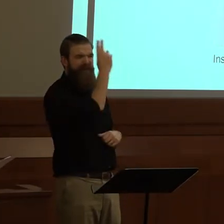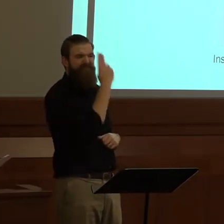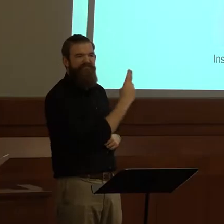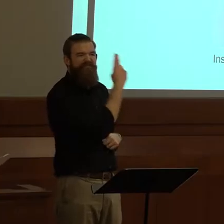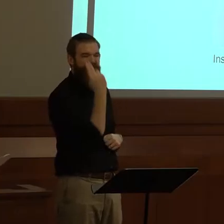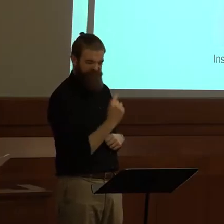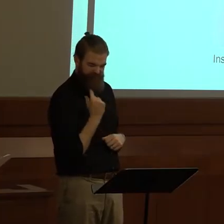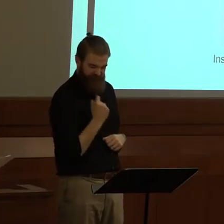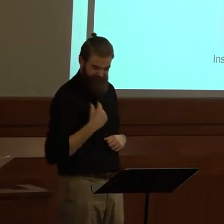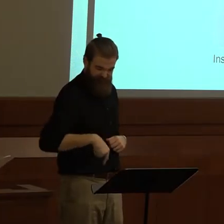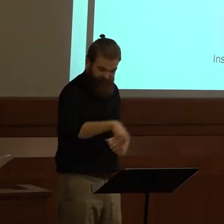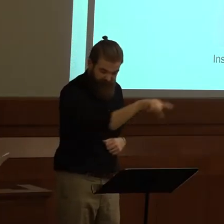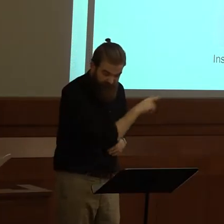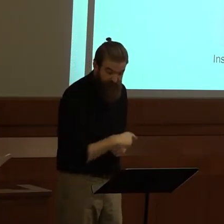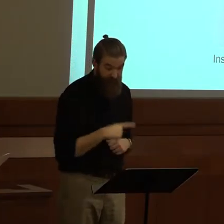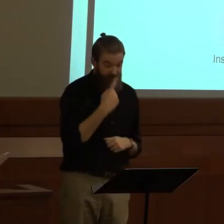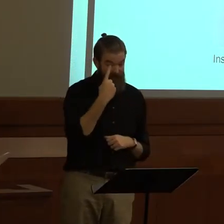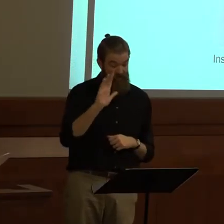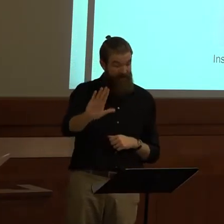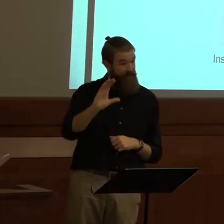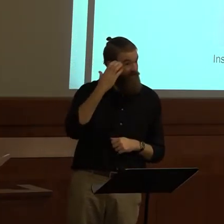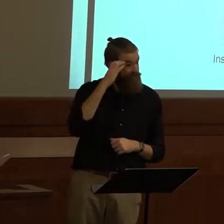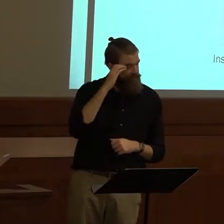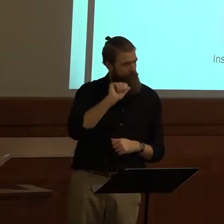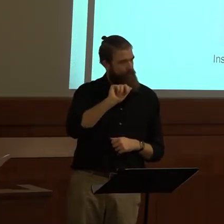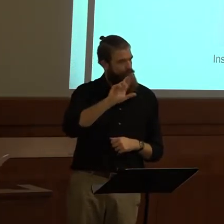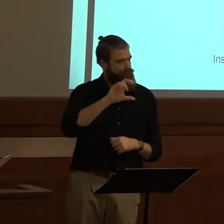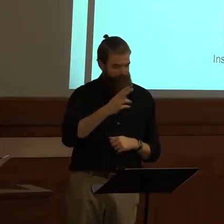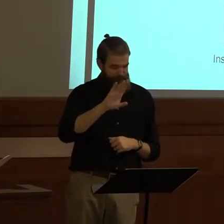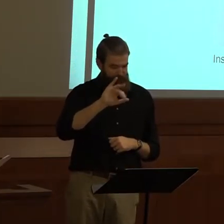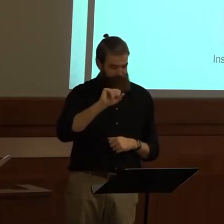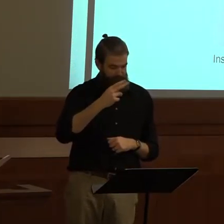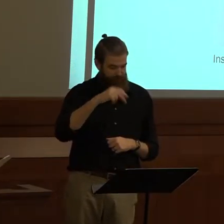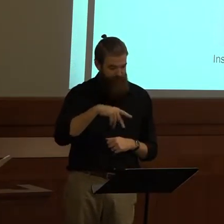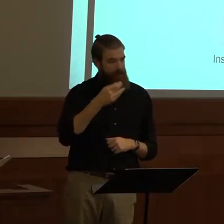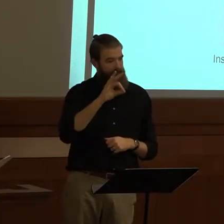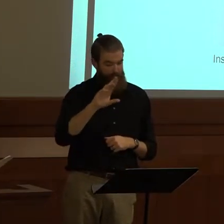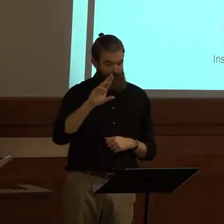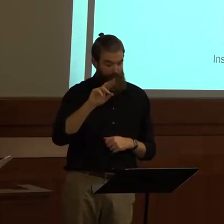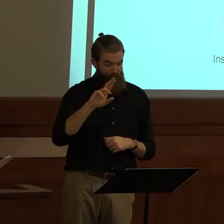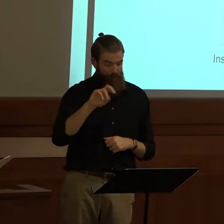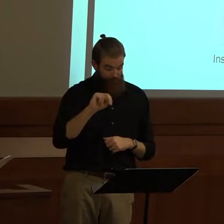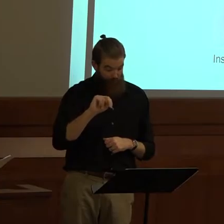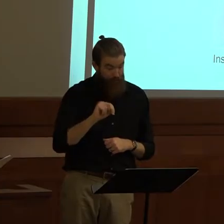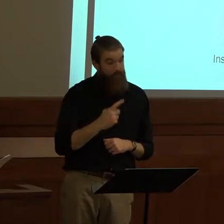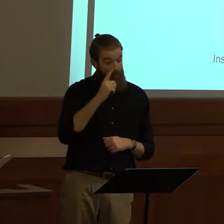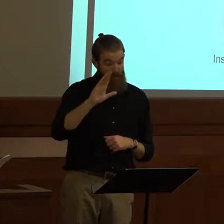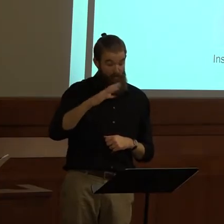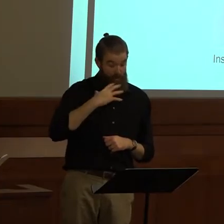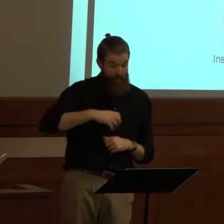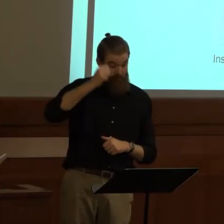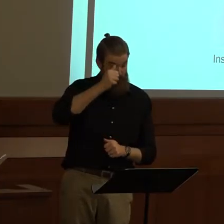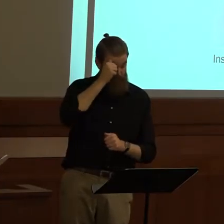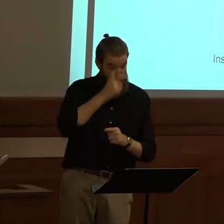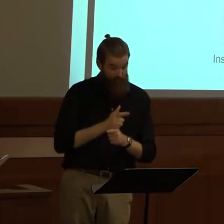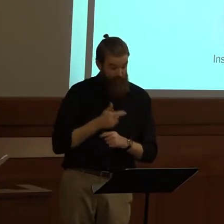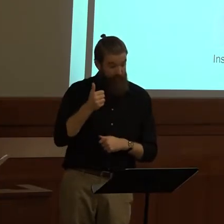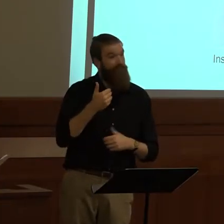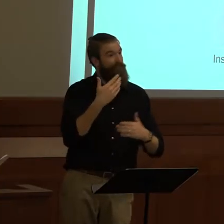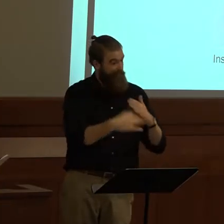did articulation and lip-reading exercises with him for an hour each day until he was 4. By the age of